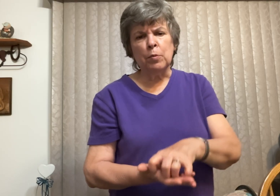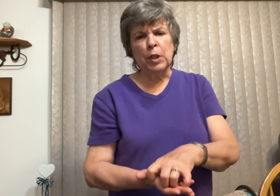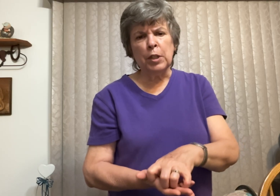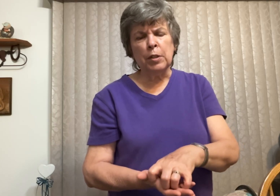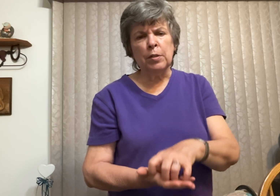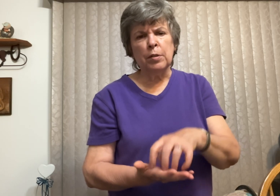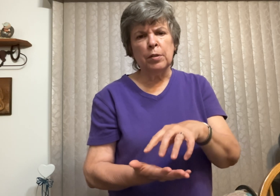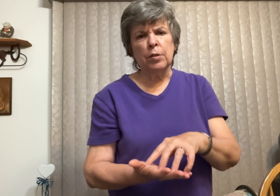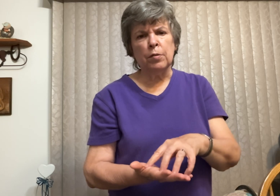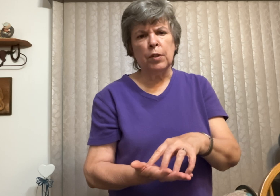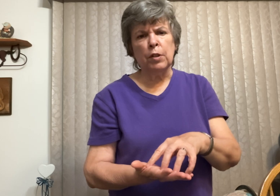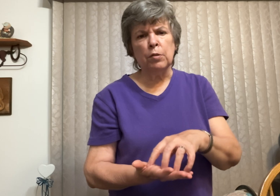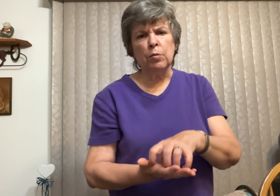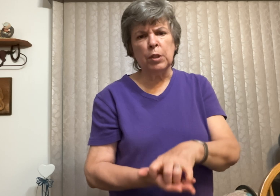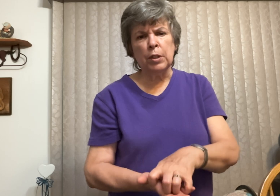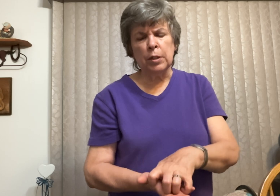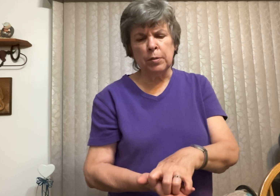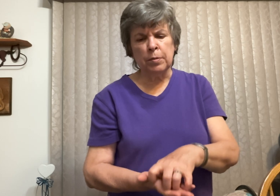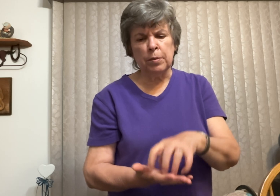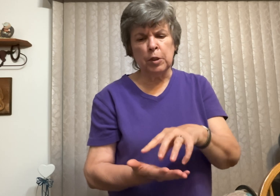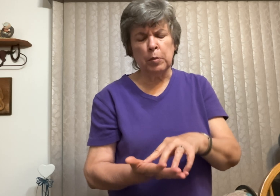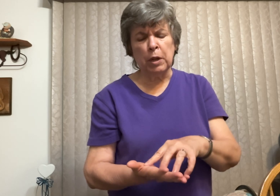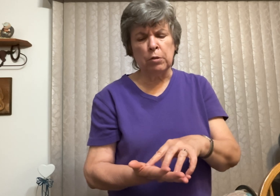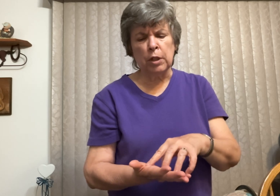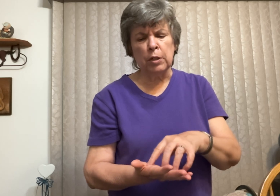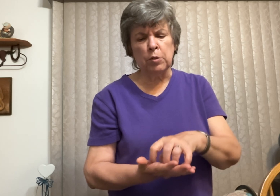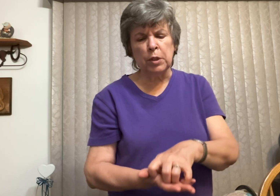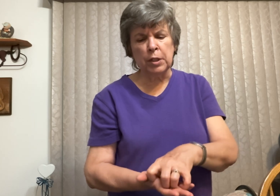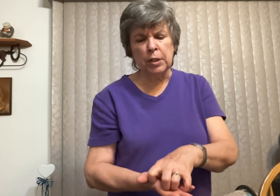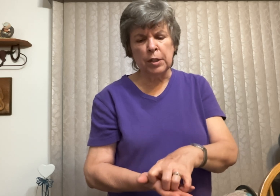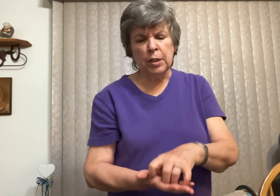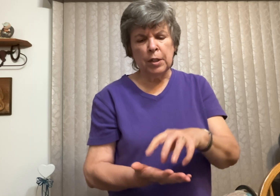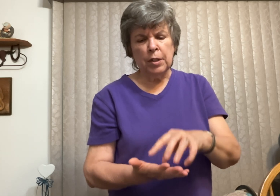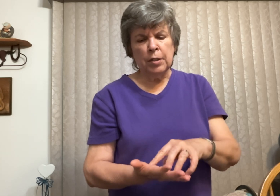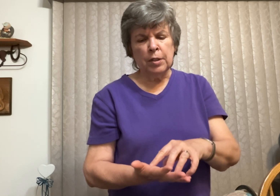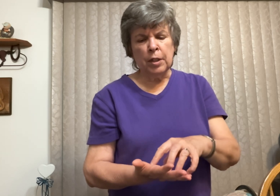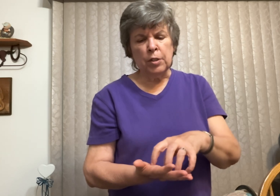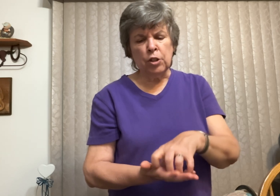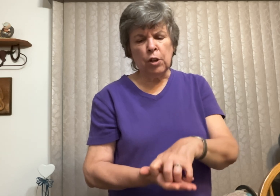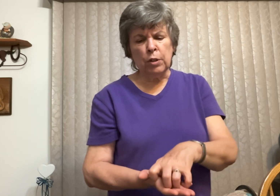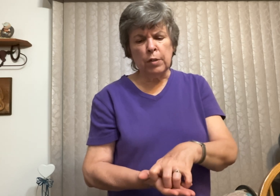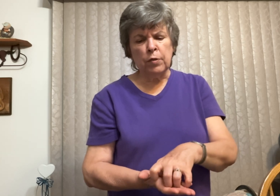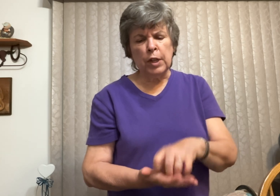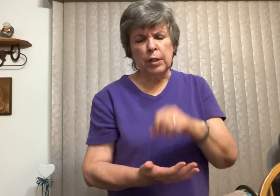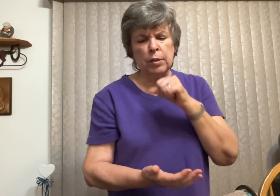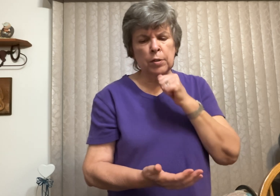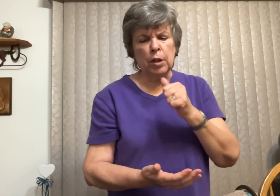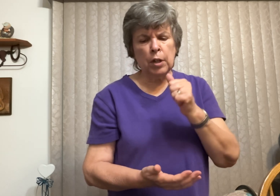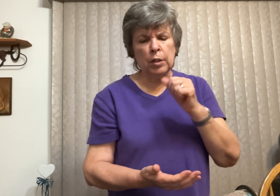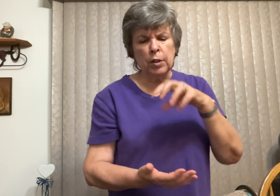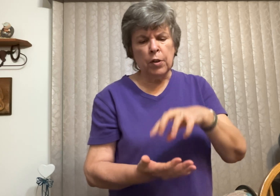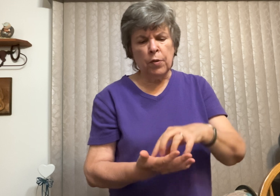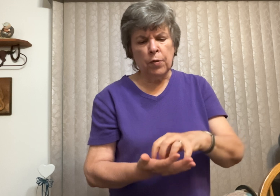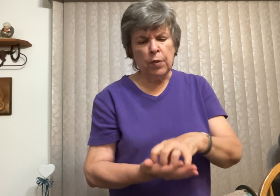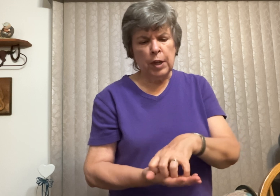Weak. Your fingers are weak. The spider's legs are weak. Okay, shall not faint, not faint.